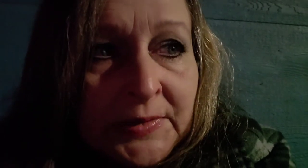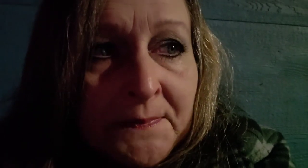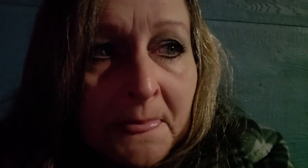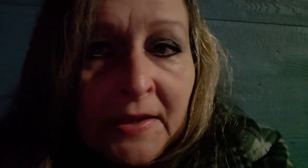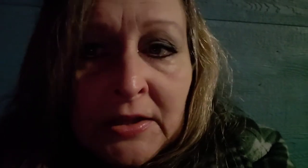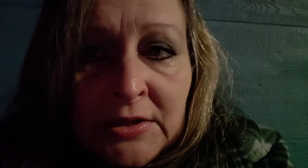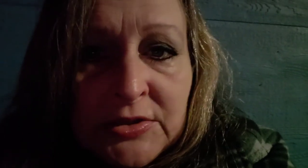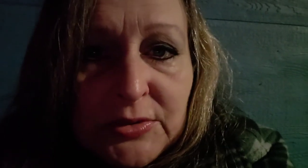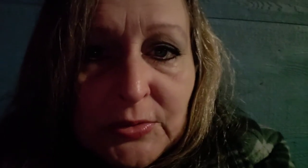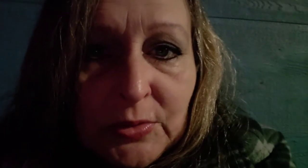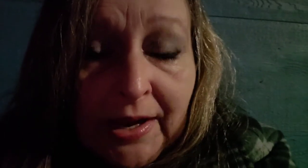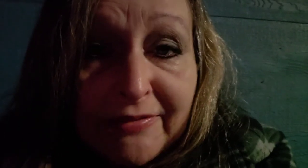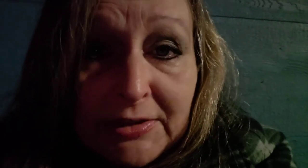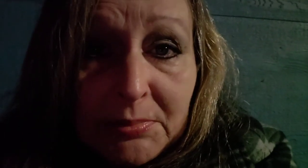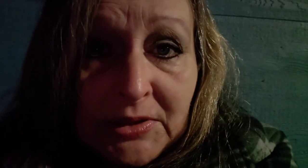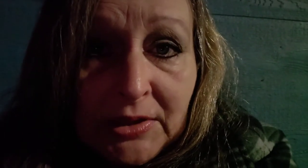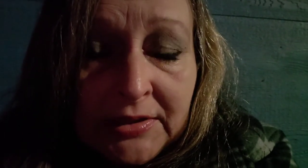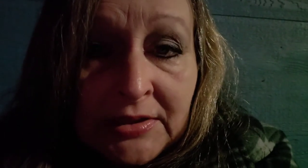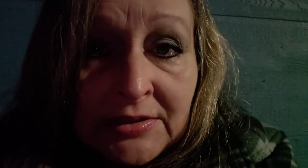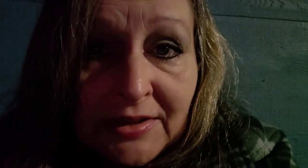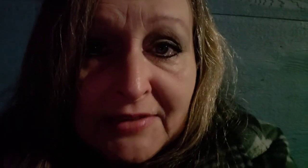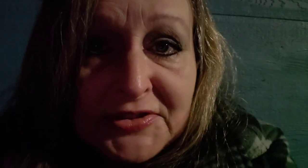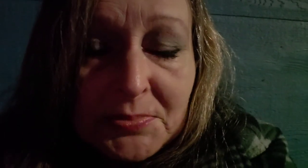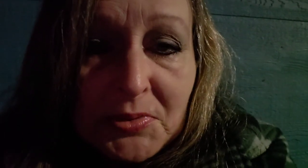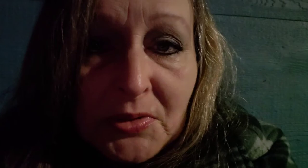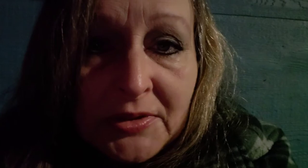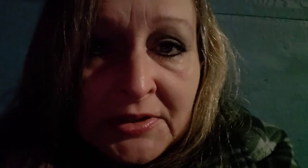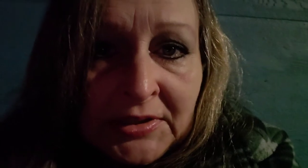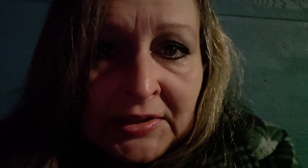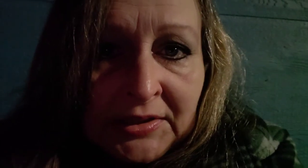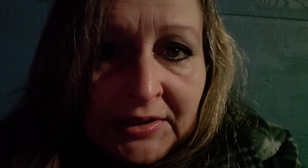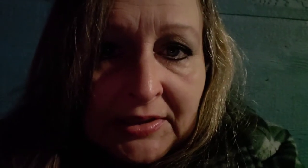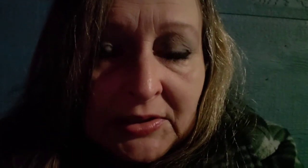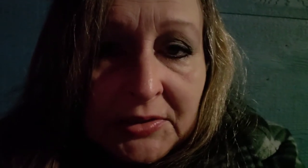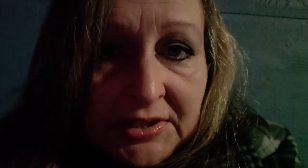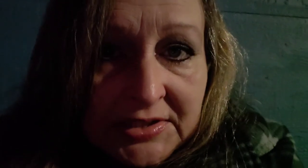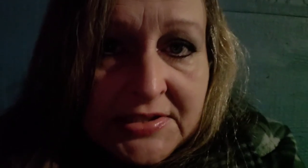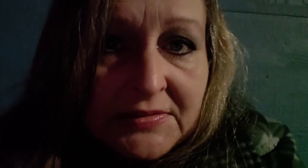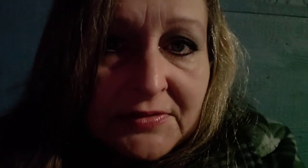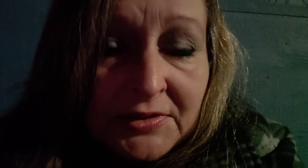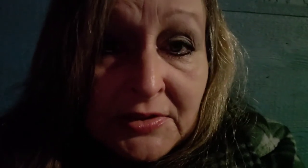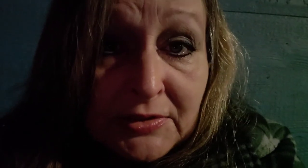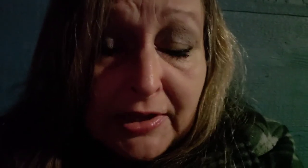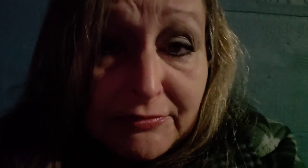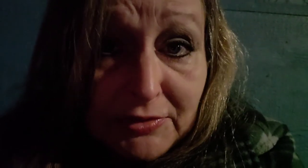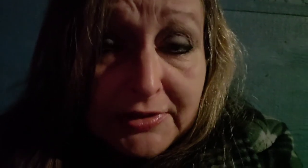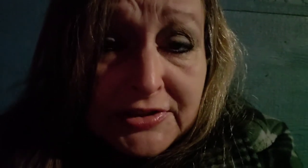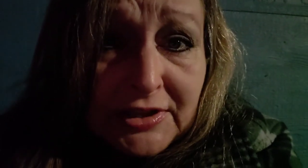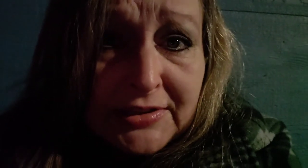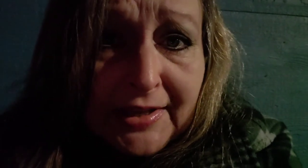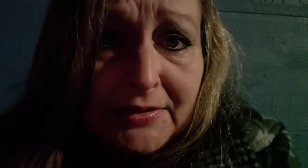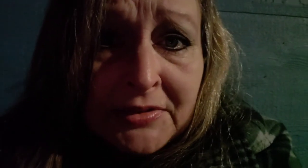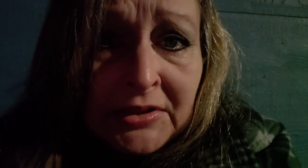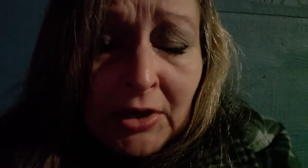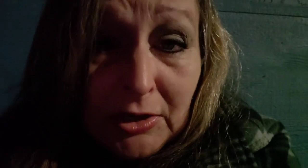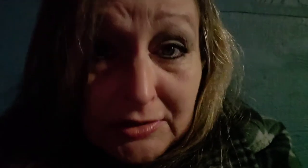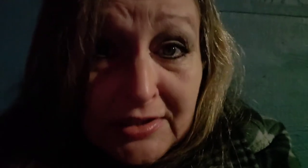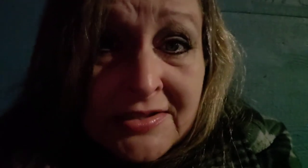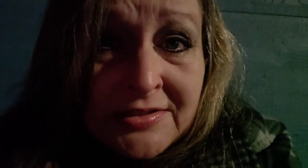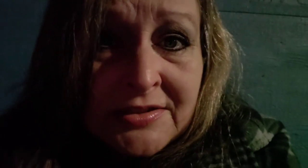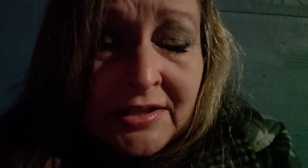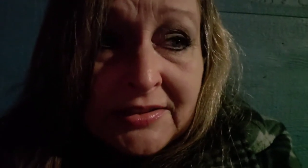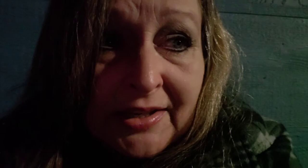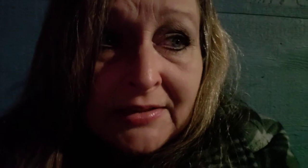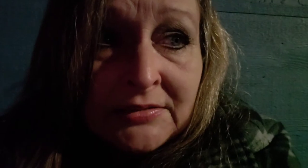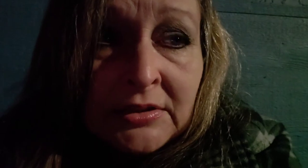throat, to having to be on life support. And her kidneys had fully shut down. Her